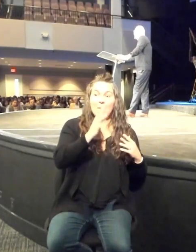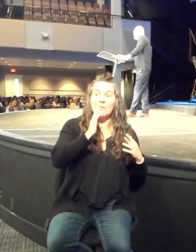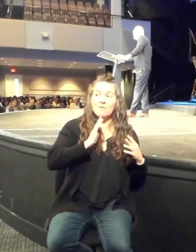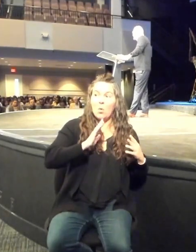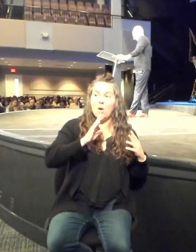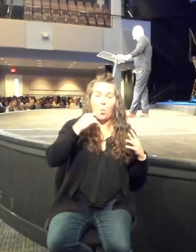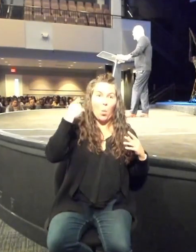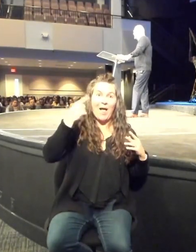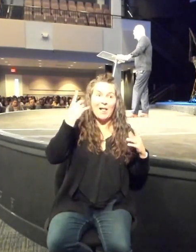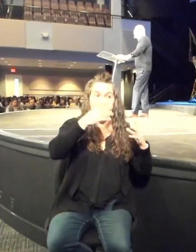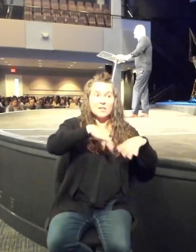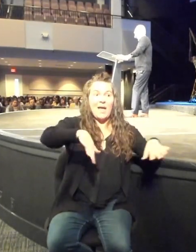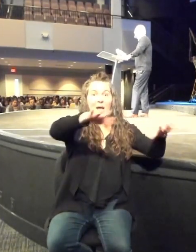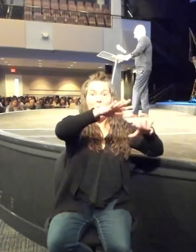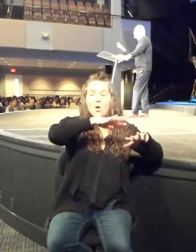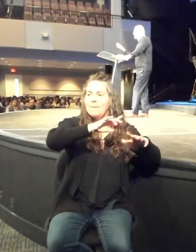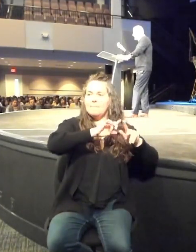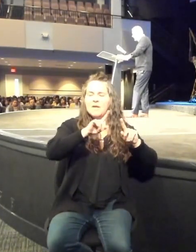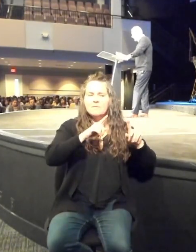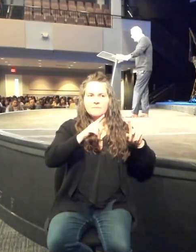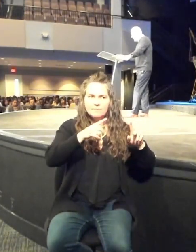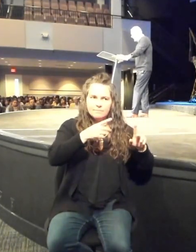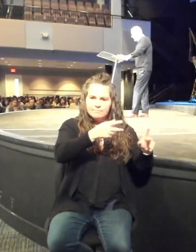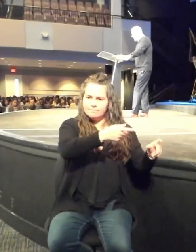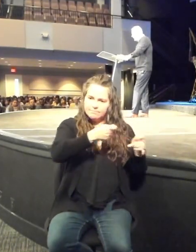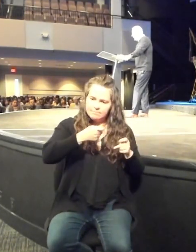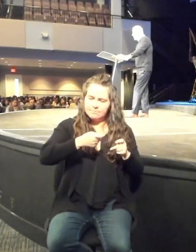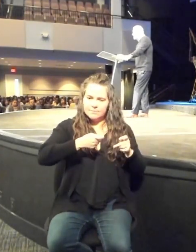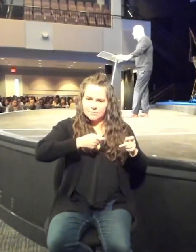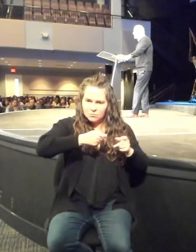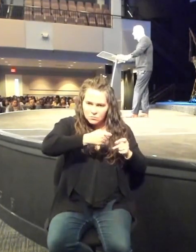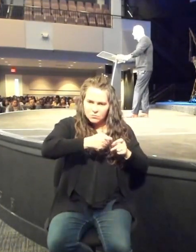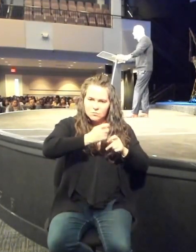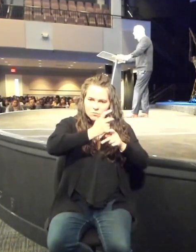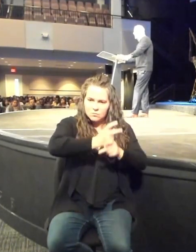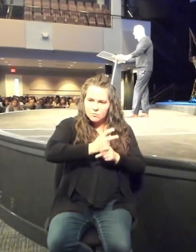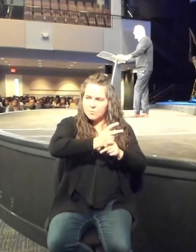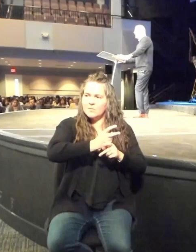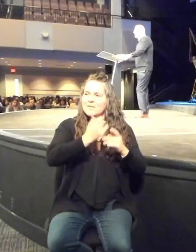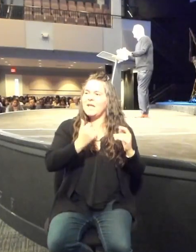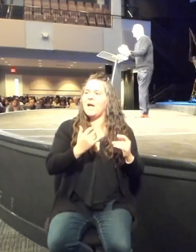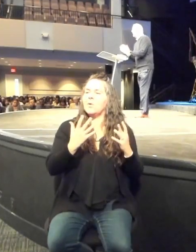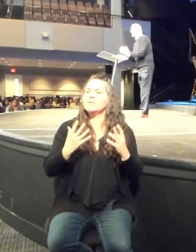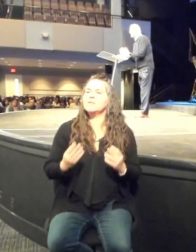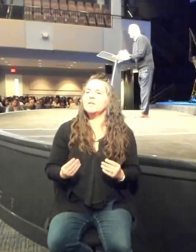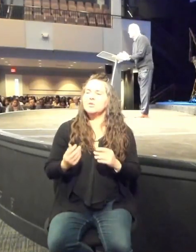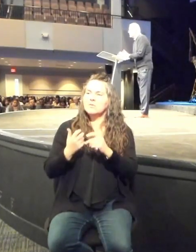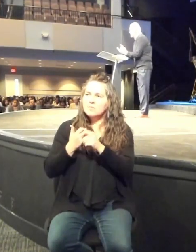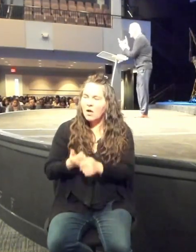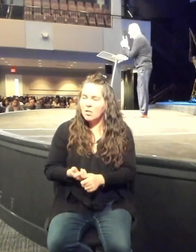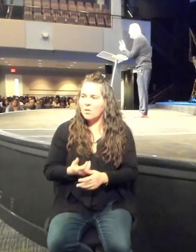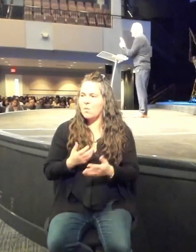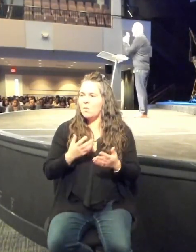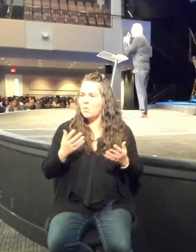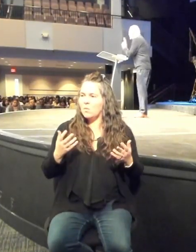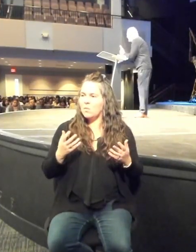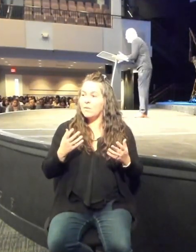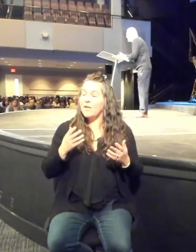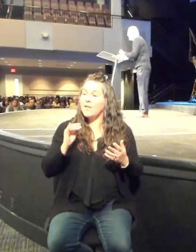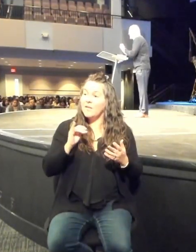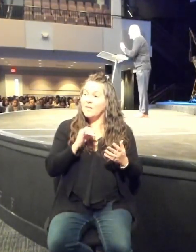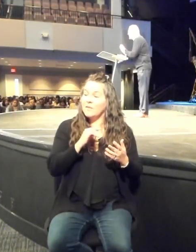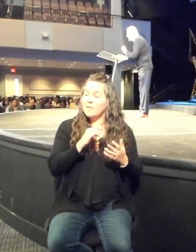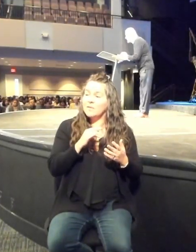able to be used. Blessed are the meek, for they are the ones who will inherit the earth. And David understood this because David